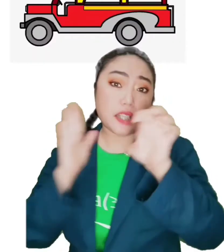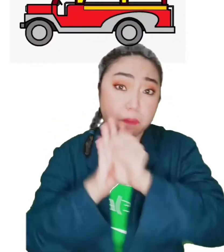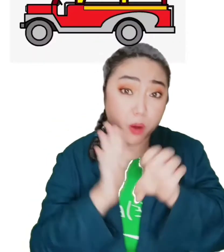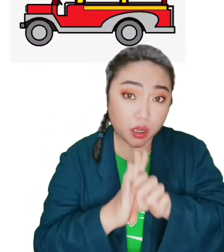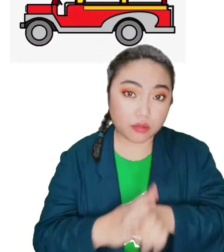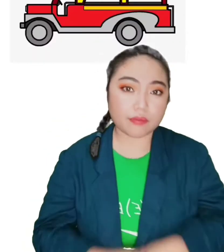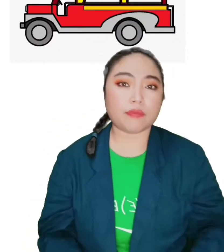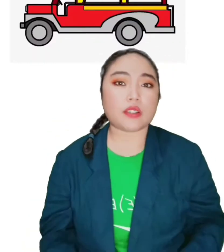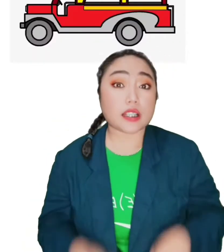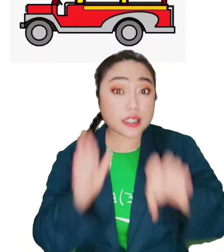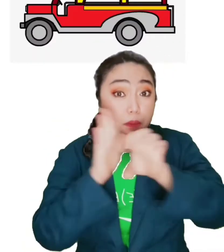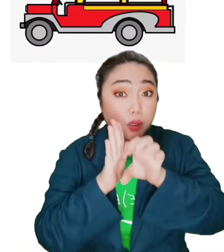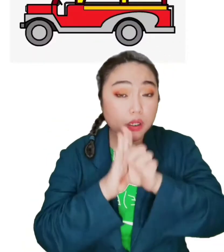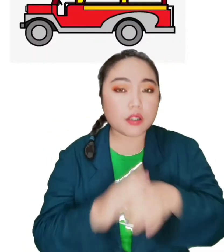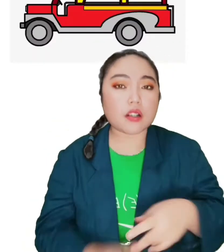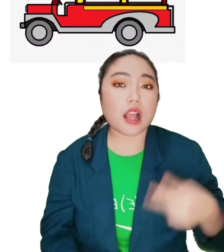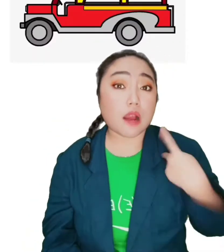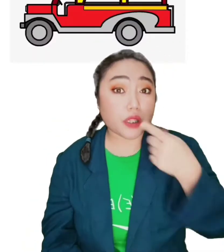Example,